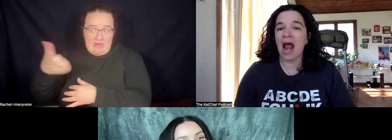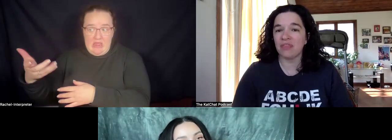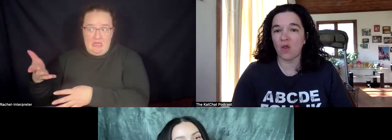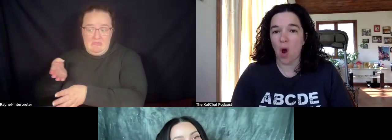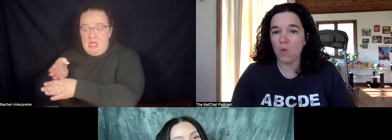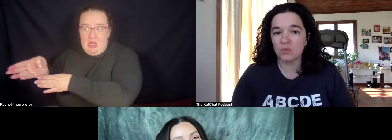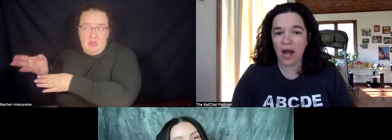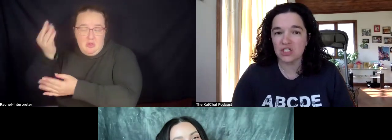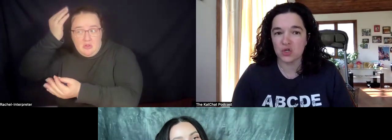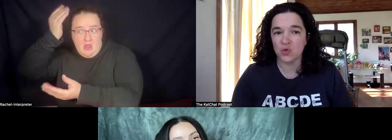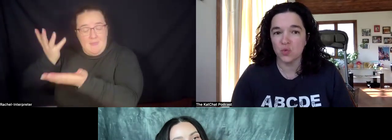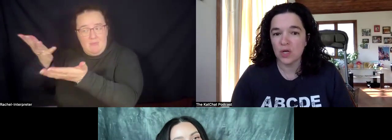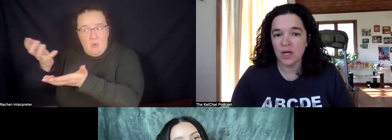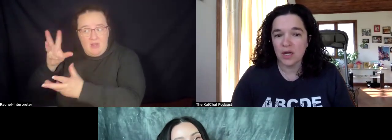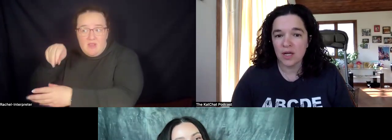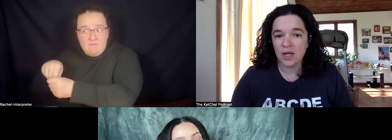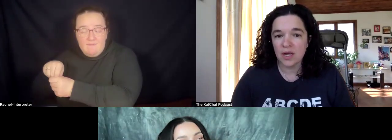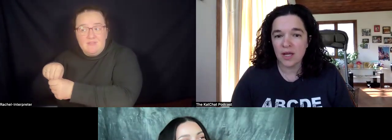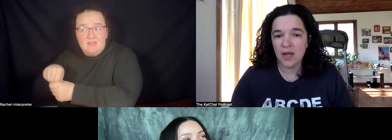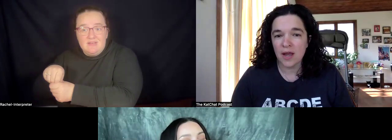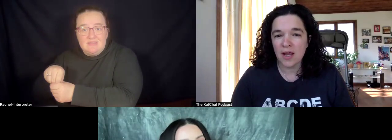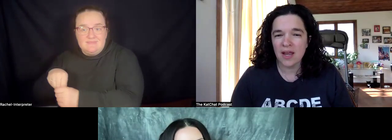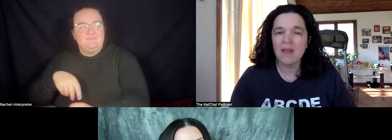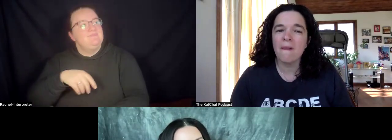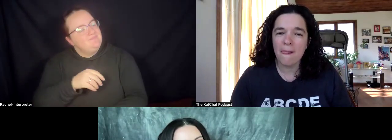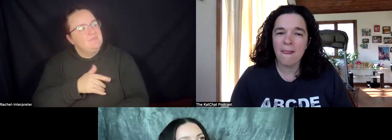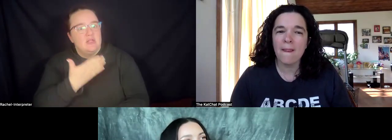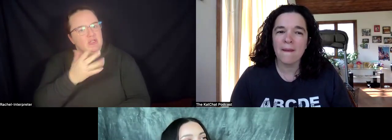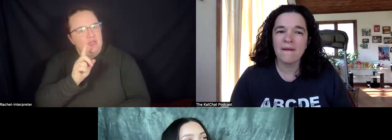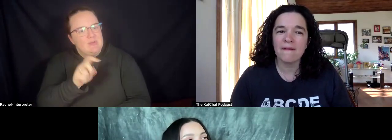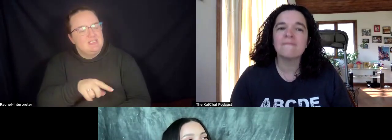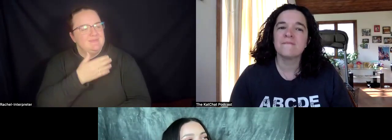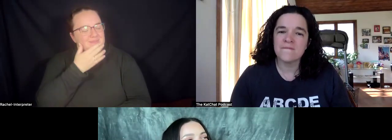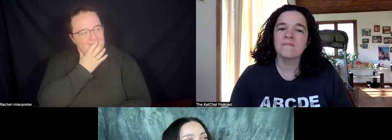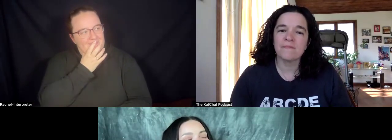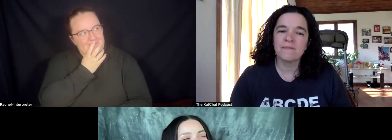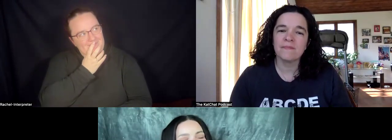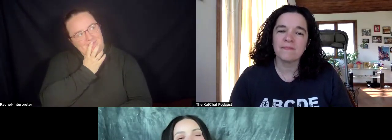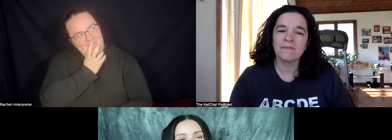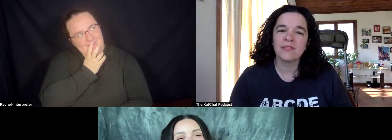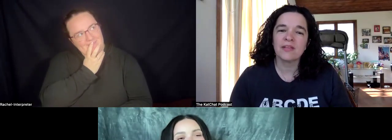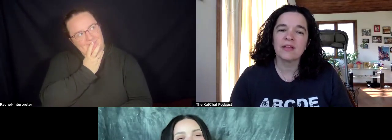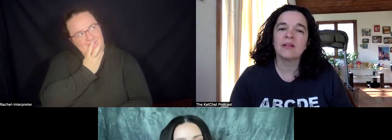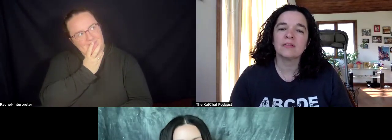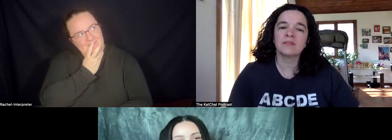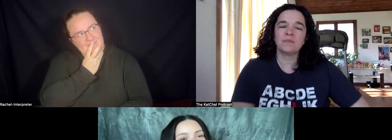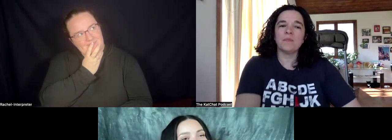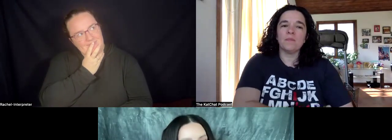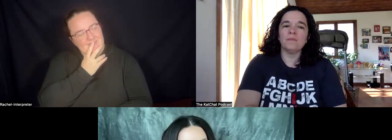in mind that you've always wanted to do? Such a good question. I think I am in the